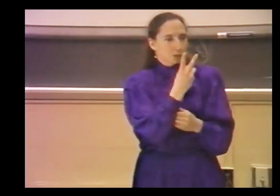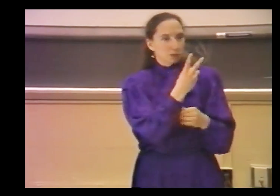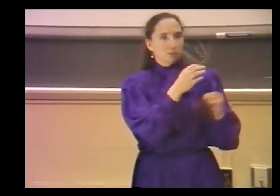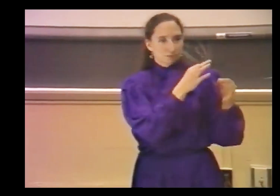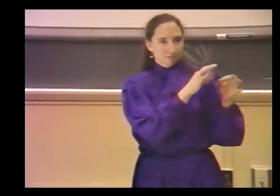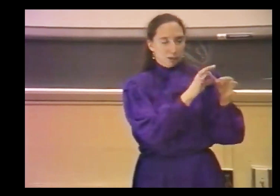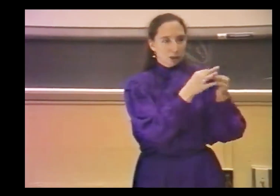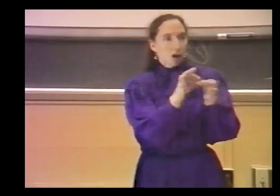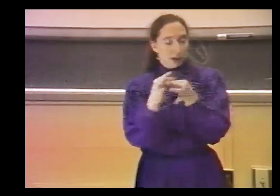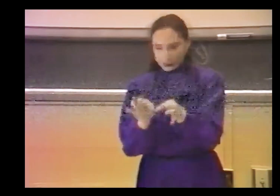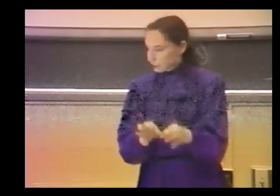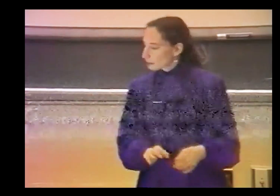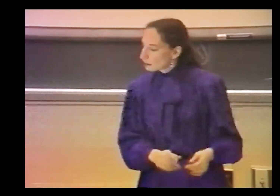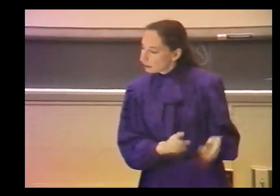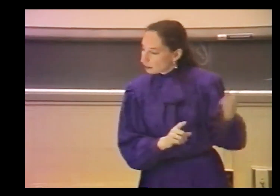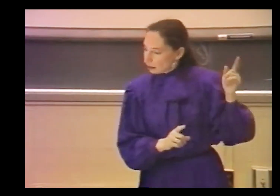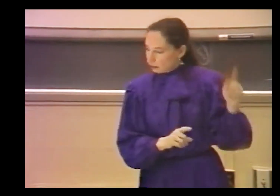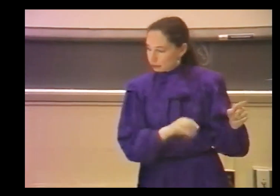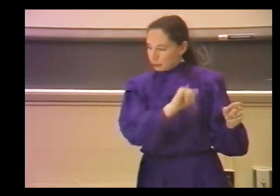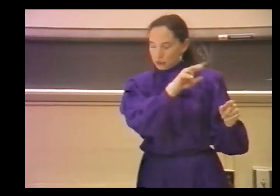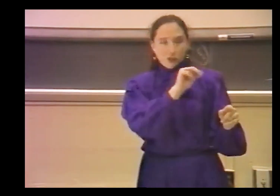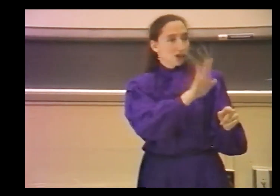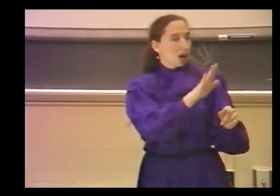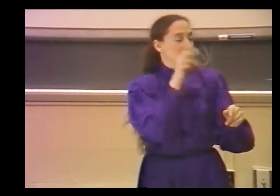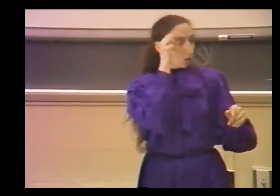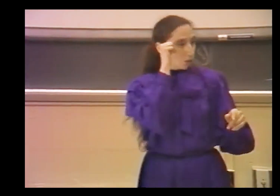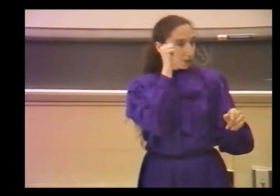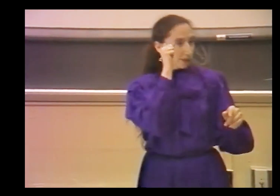two clauses. John's horse